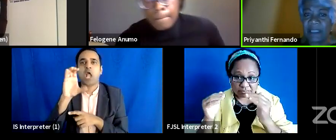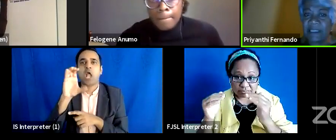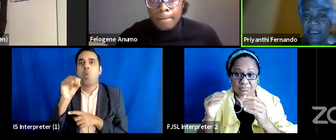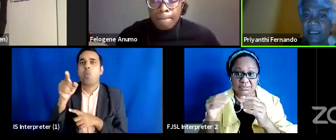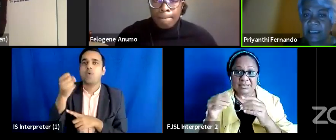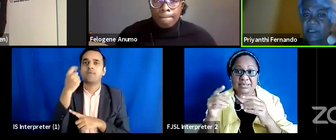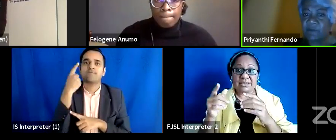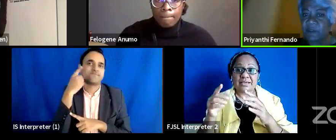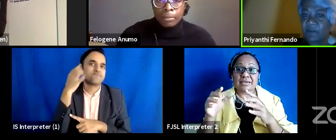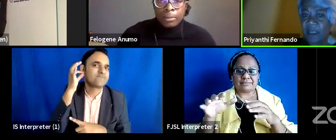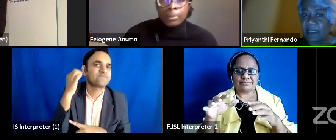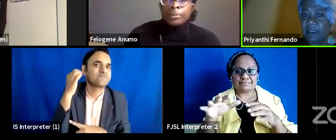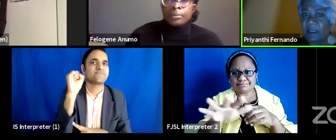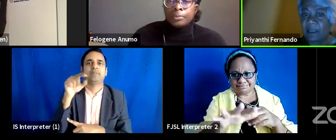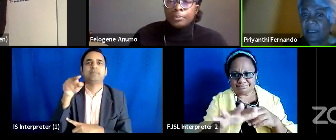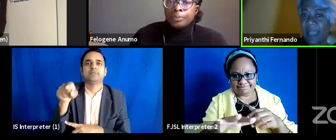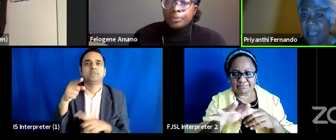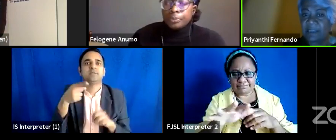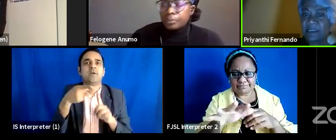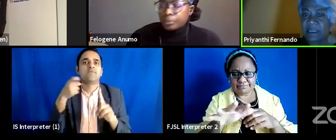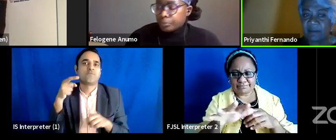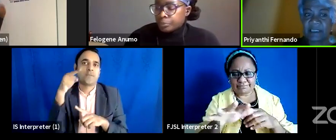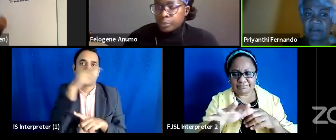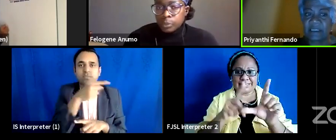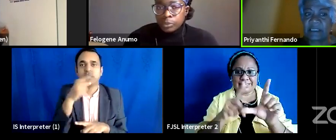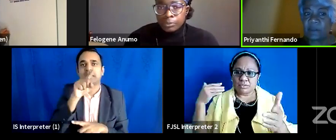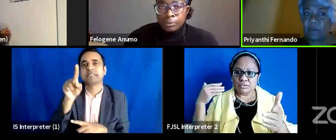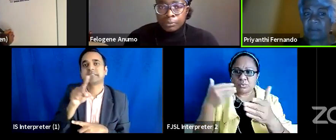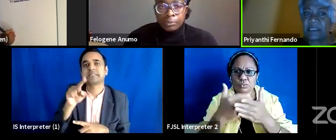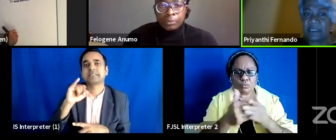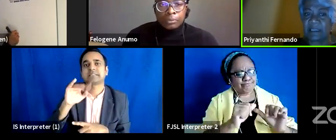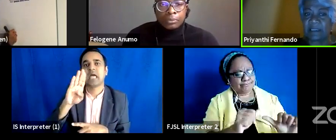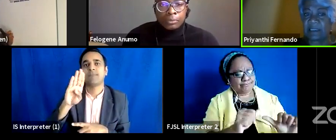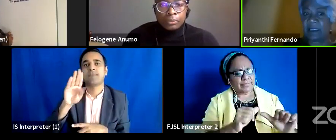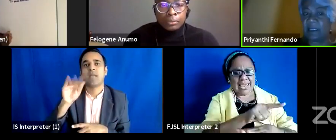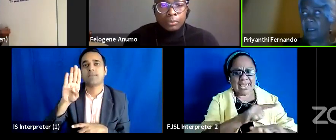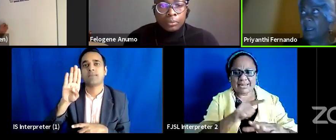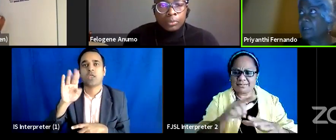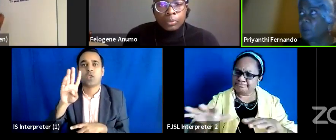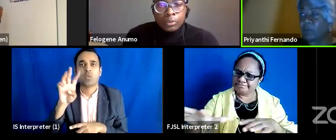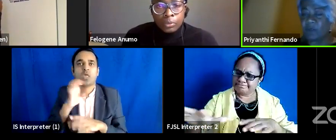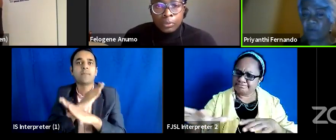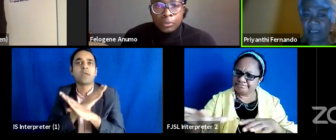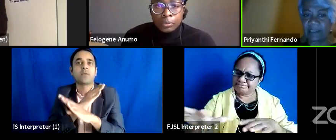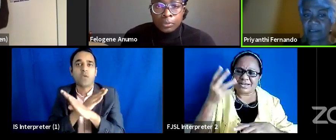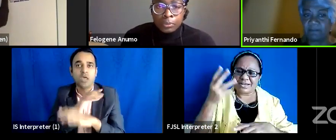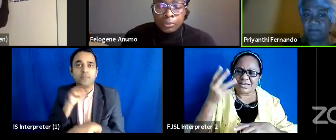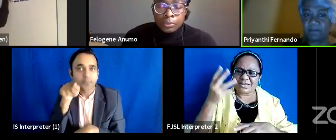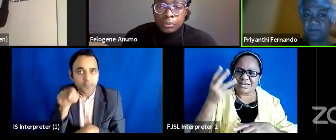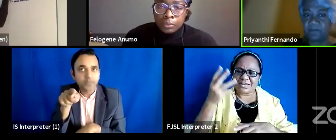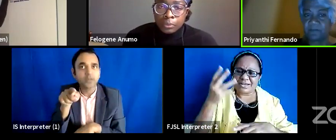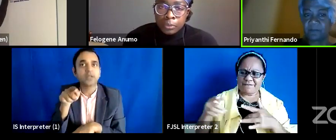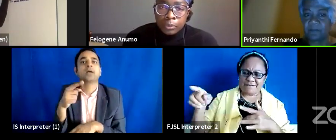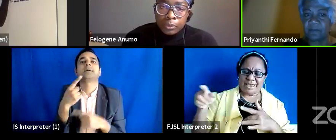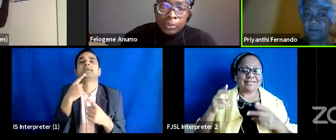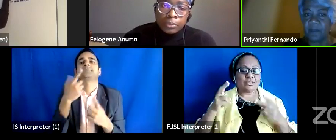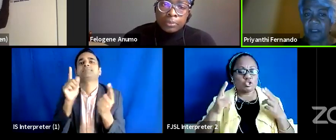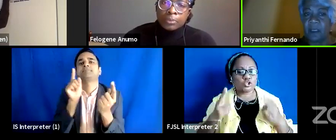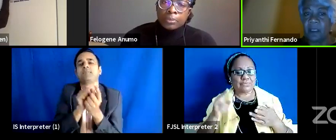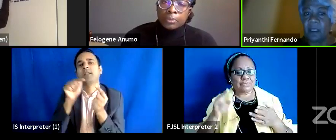over 20 years of defending lands, territories, and women's dignity and human rights.